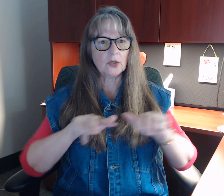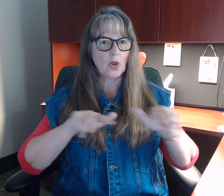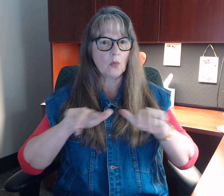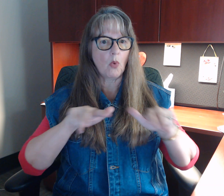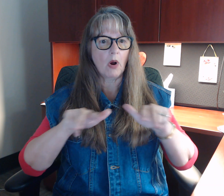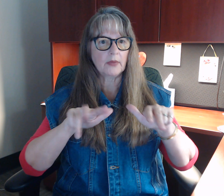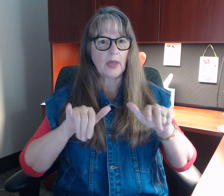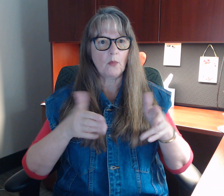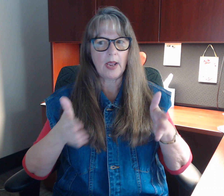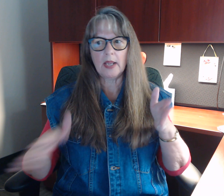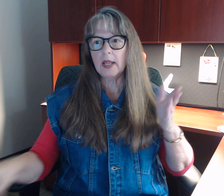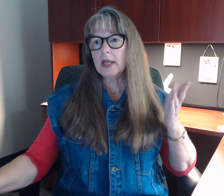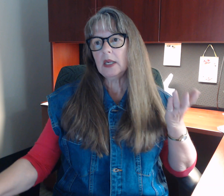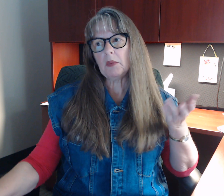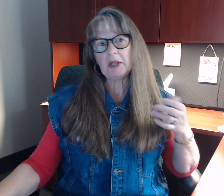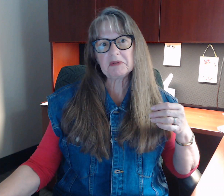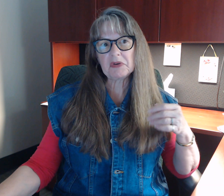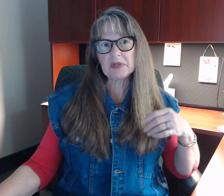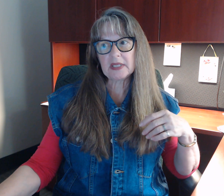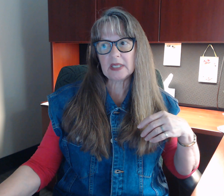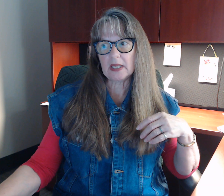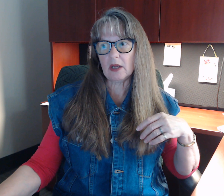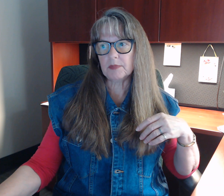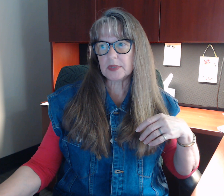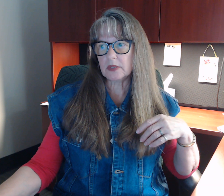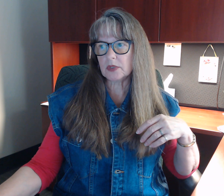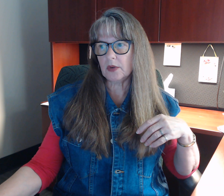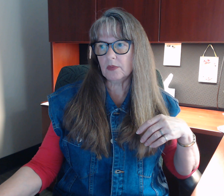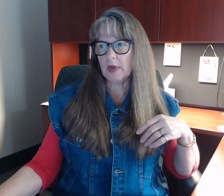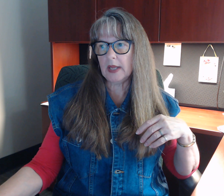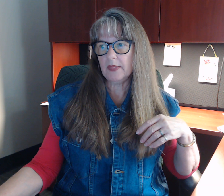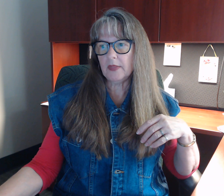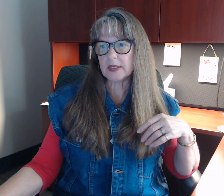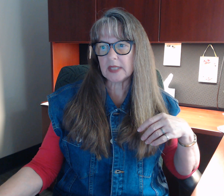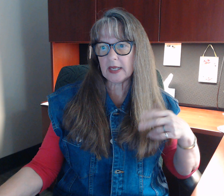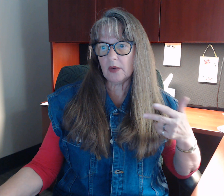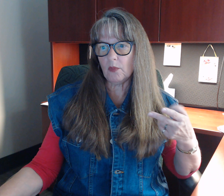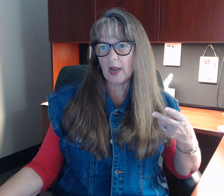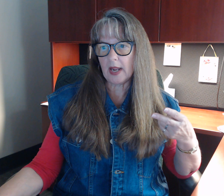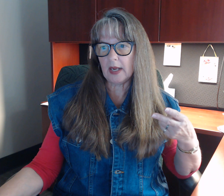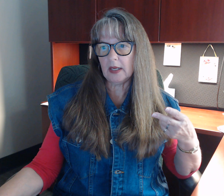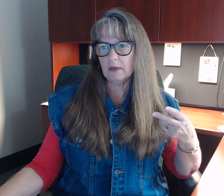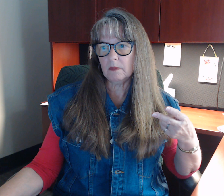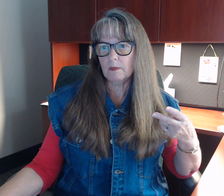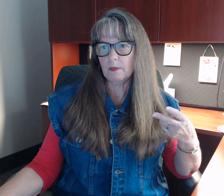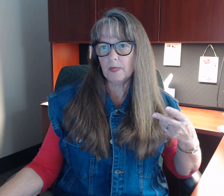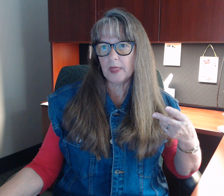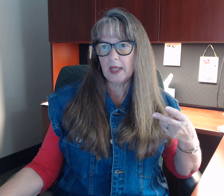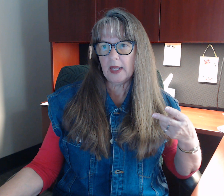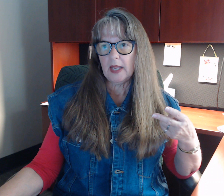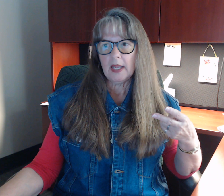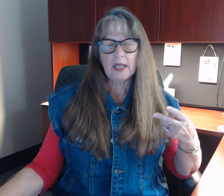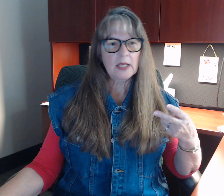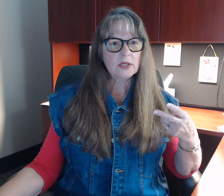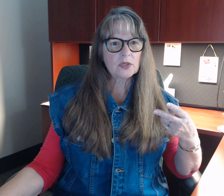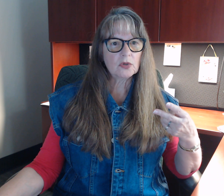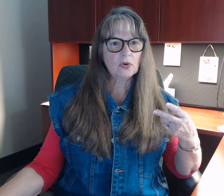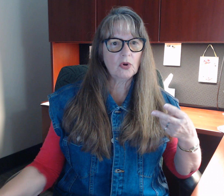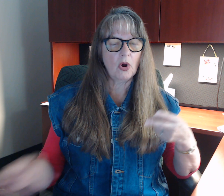and walk that way. Anyway, so as I said, it helps. So, and then the second way is